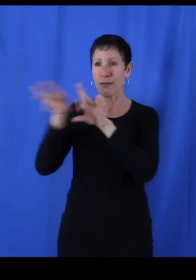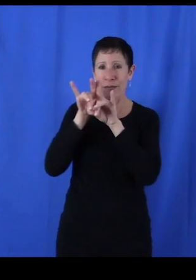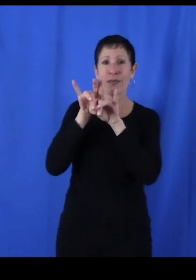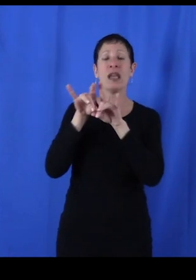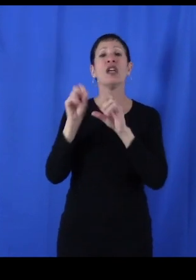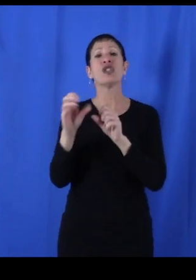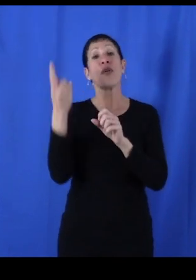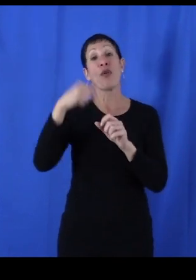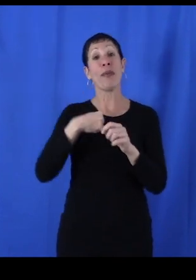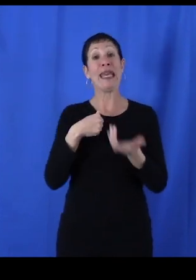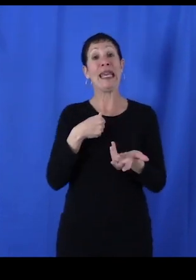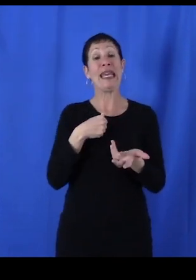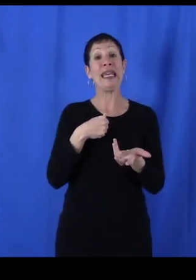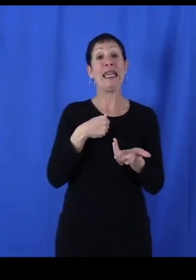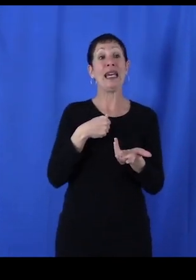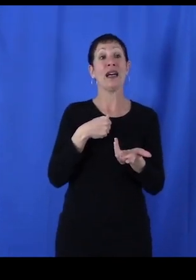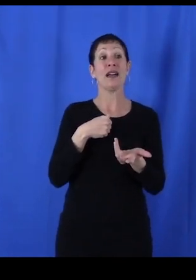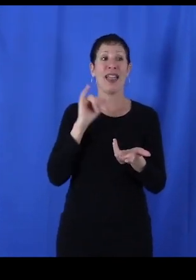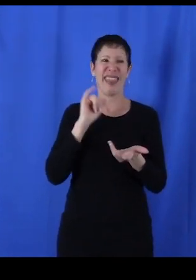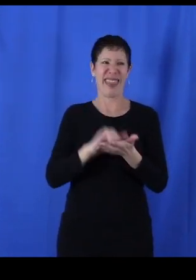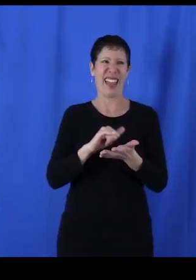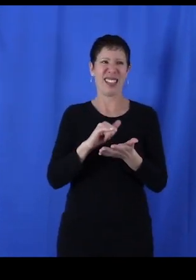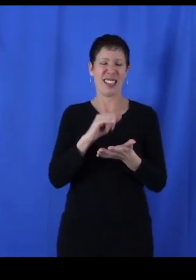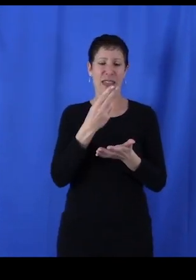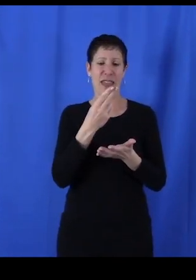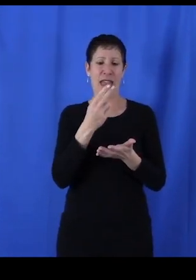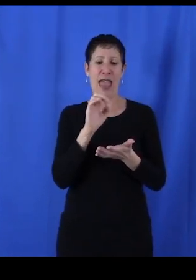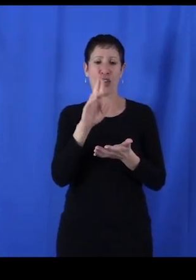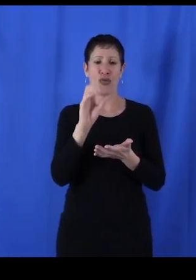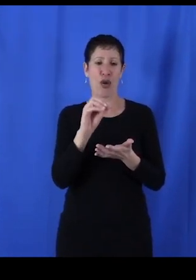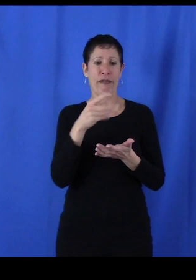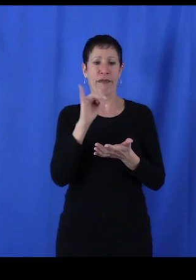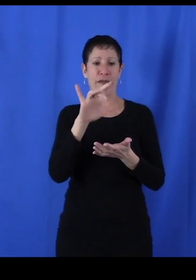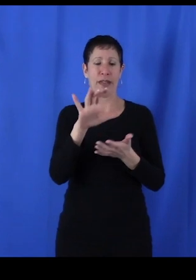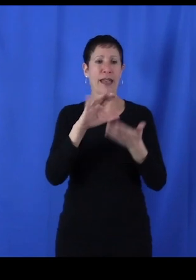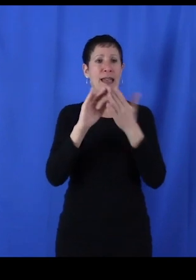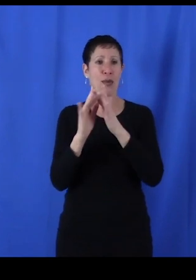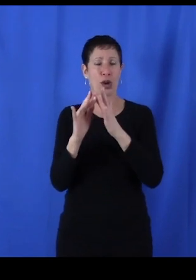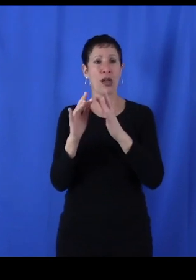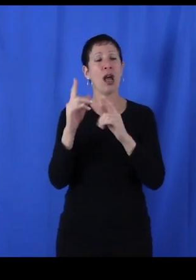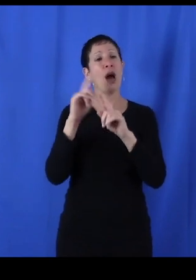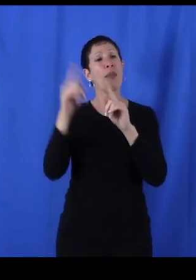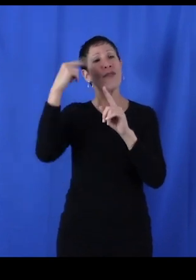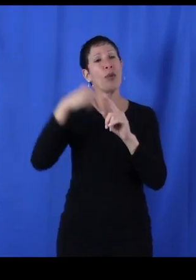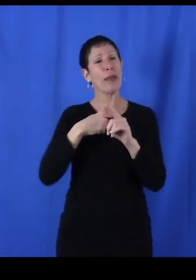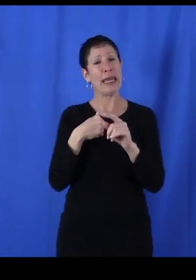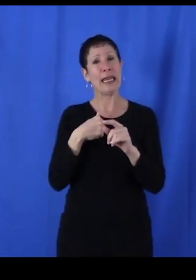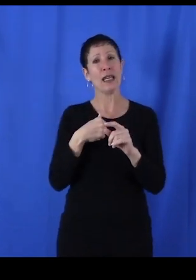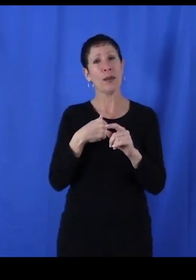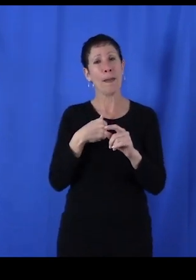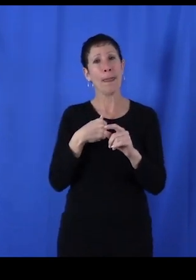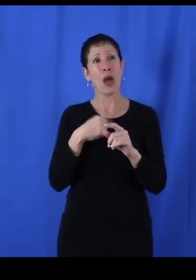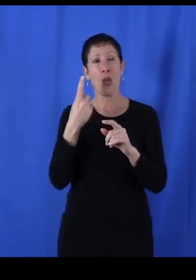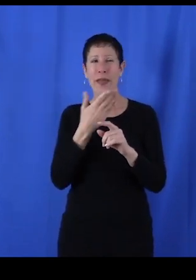So for me, that's the heterophilic network I would go to. But for me, what I've become really disturbed